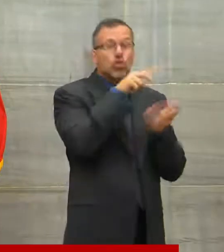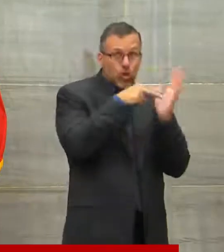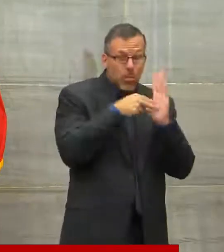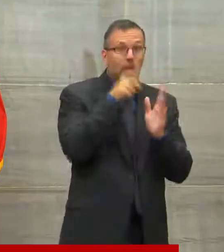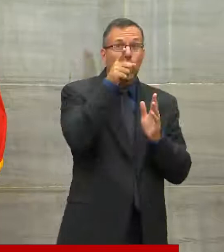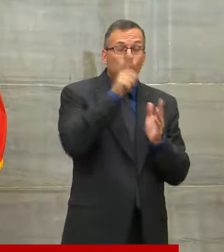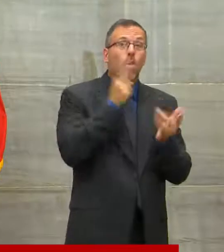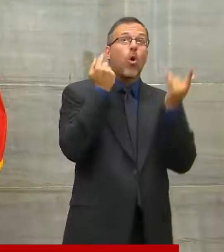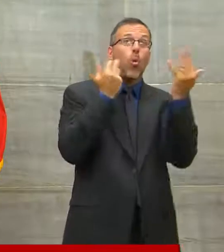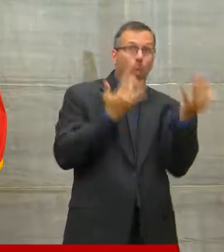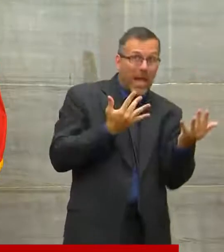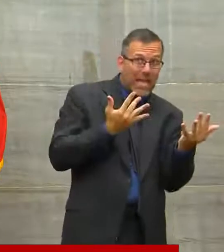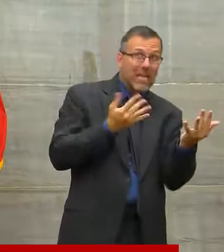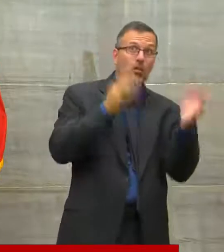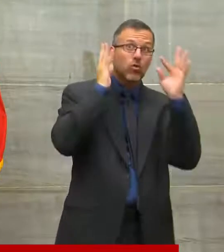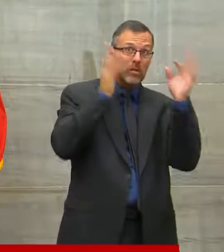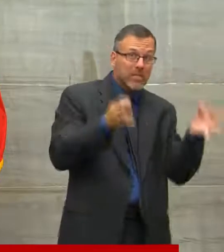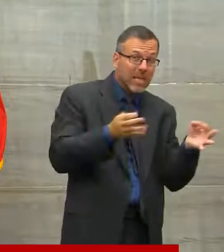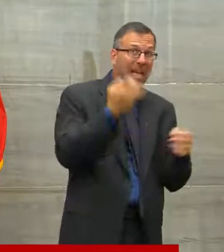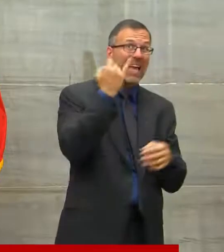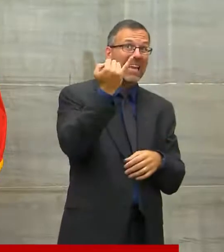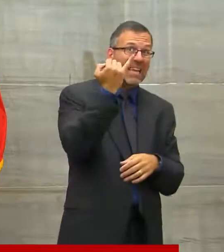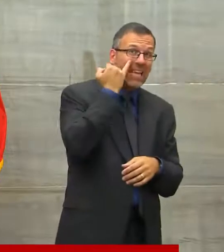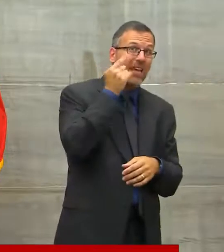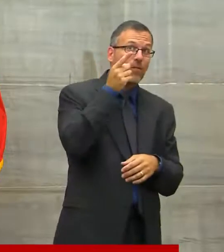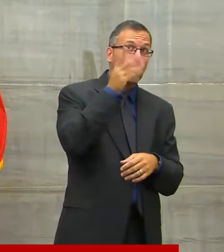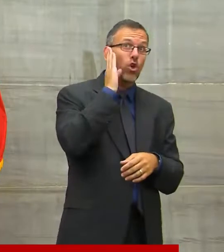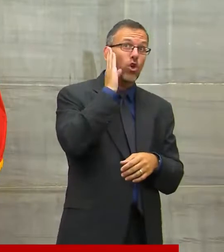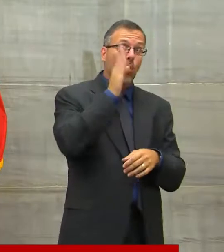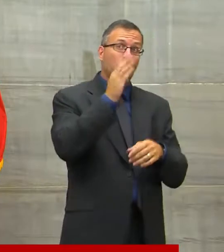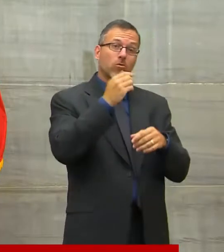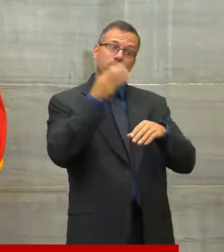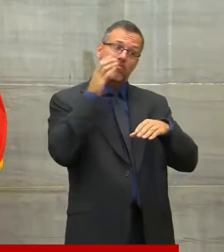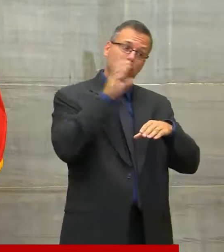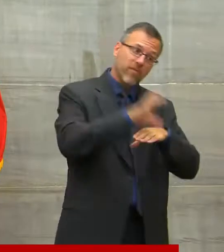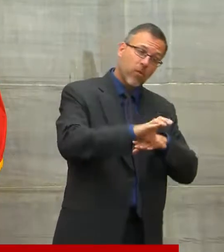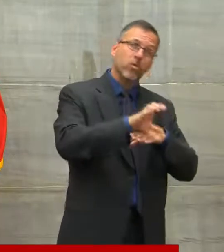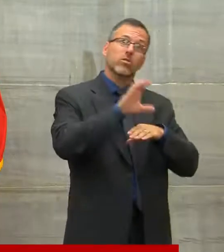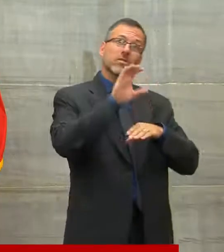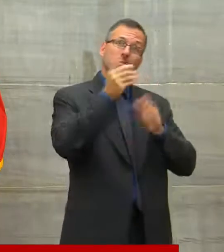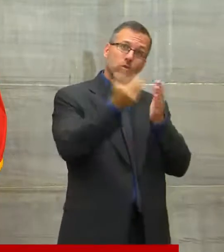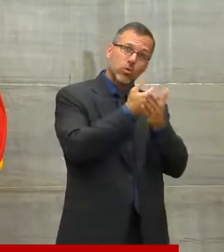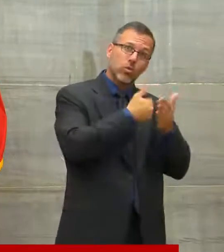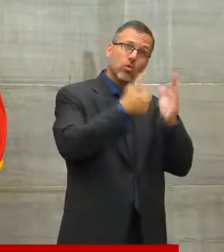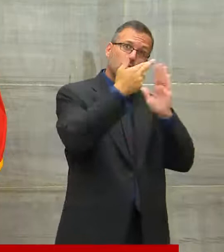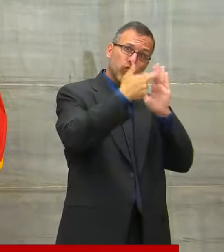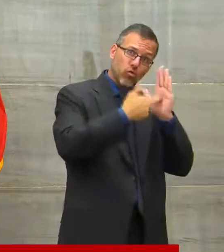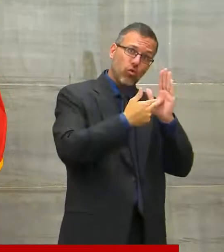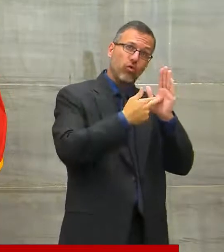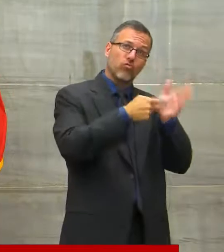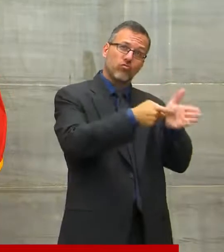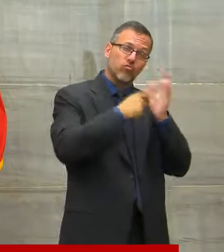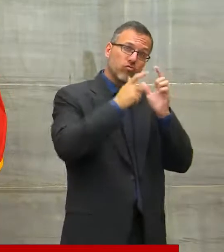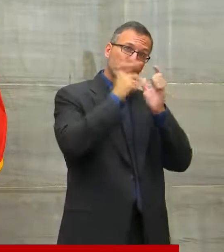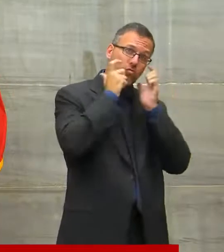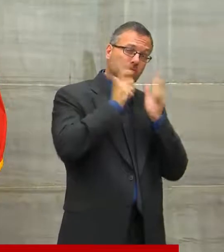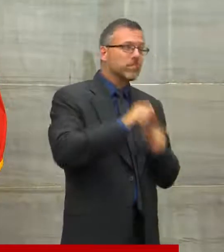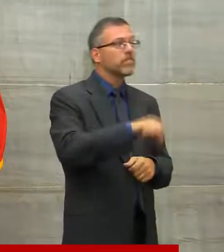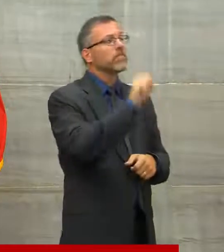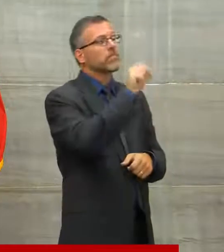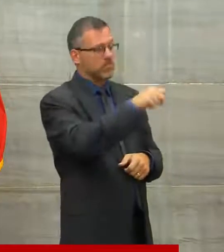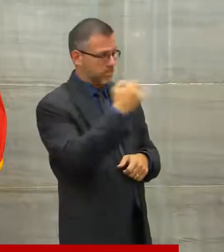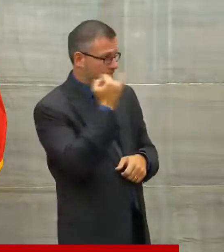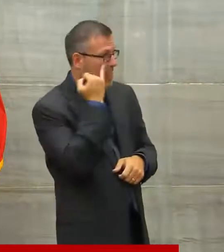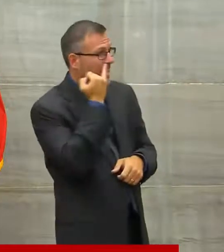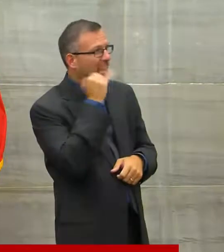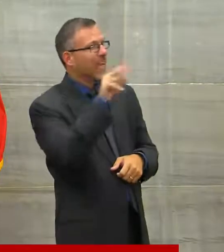to make that decision about whether or not you'll enforce this? Well, as I said, once we find out the constitutionality of it, we will.